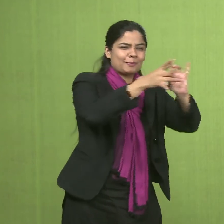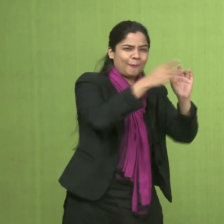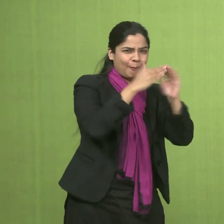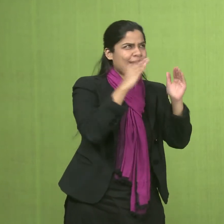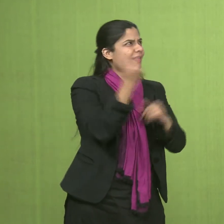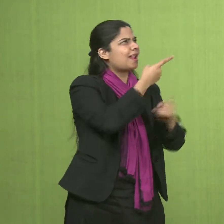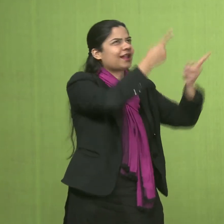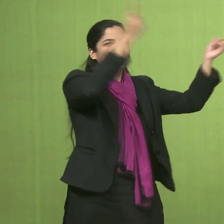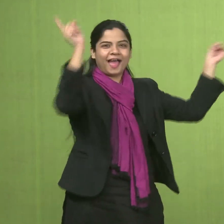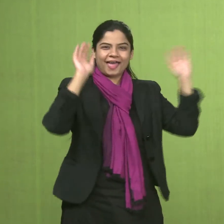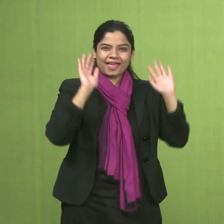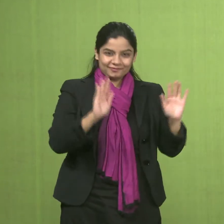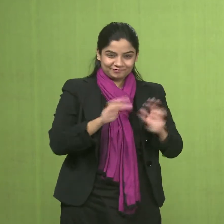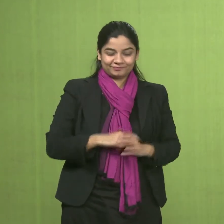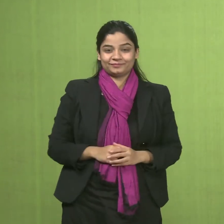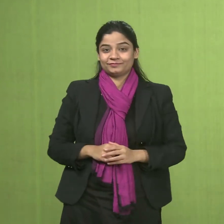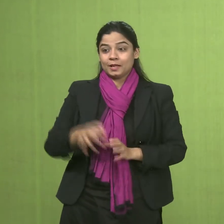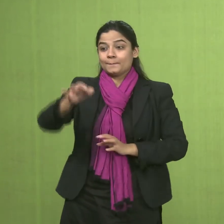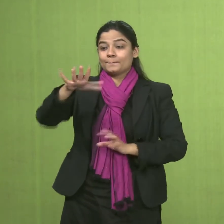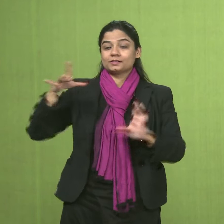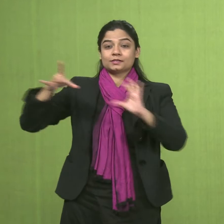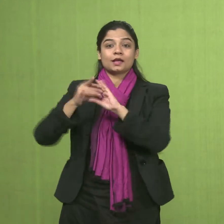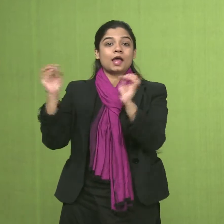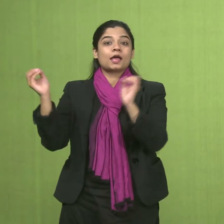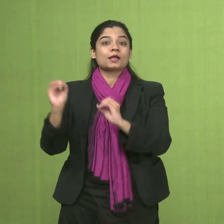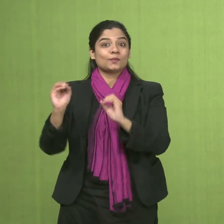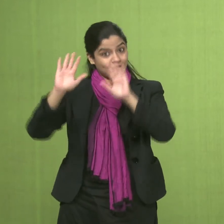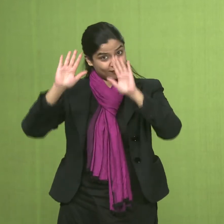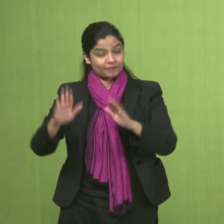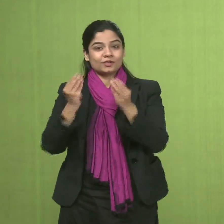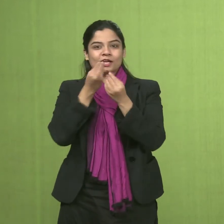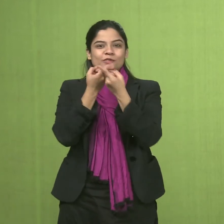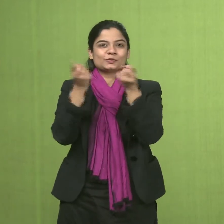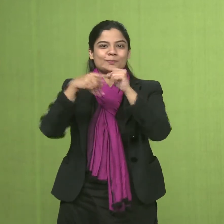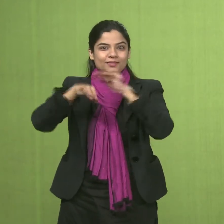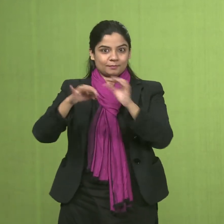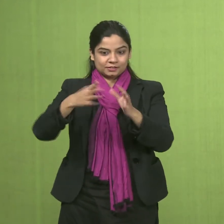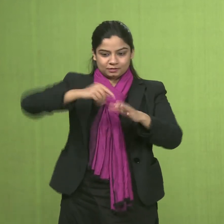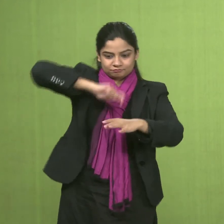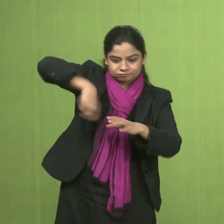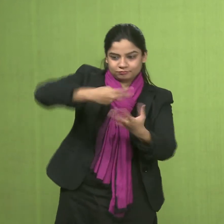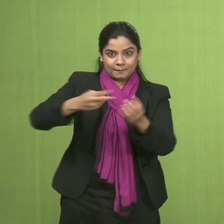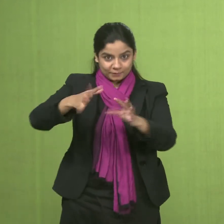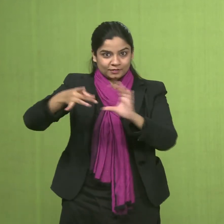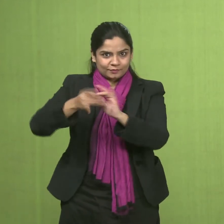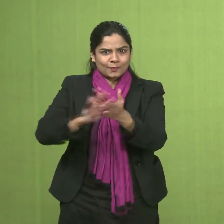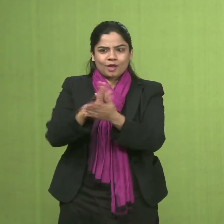etc. that are used on everyday basis. In non-electrical equipments, we discussed about the utensils that are there